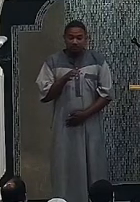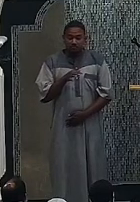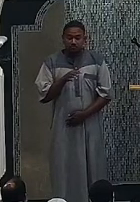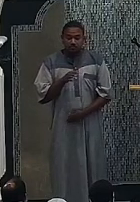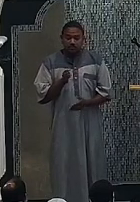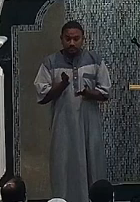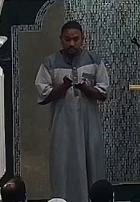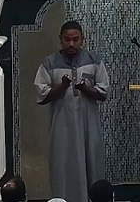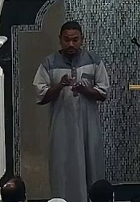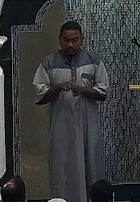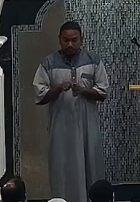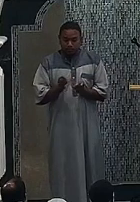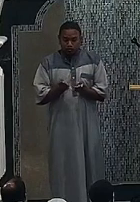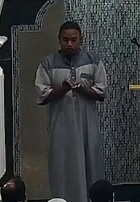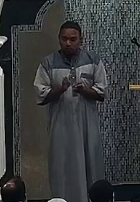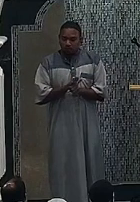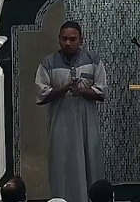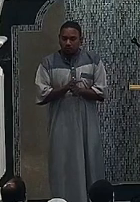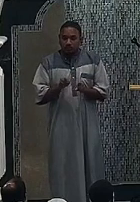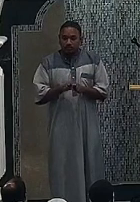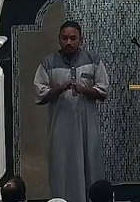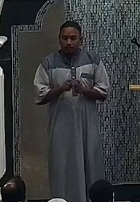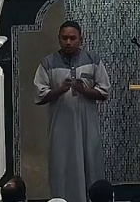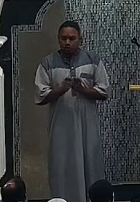In addition to this, in the